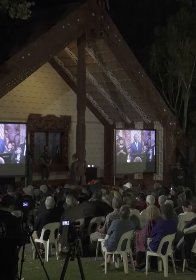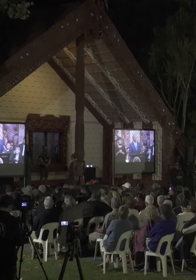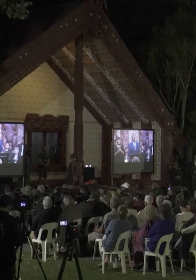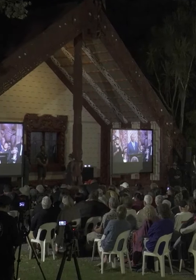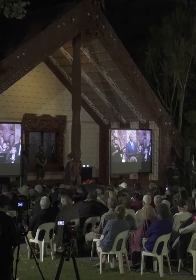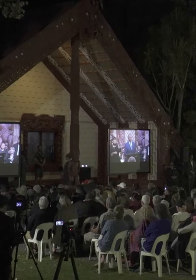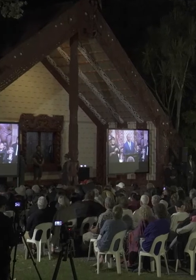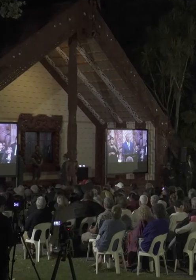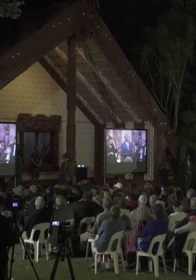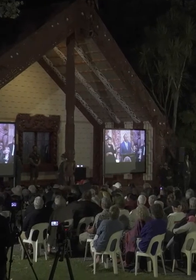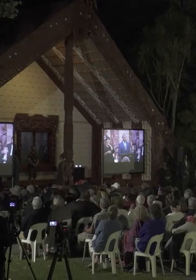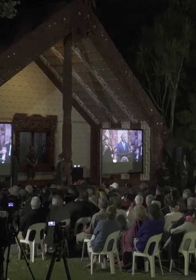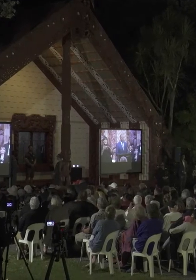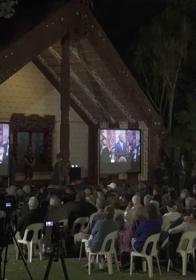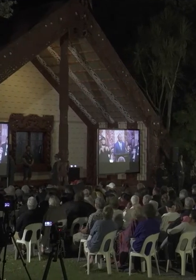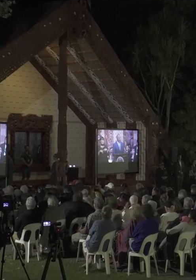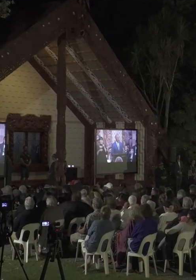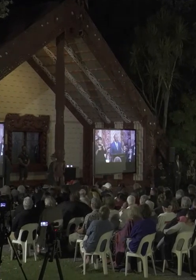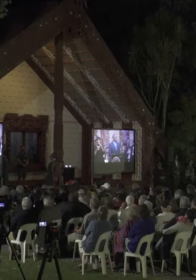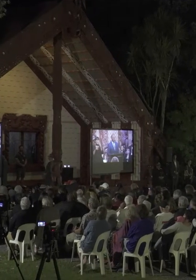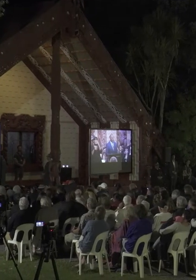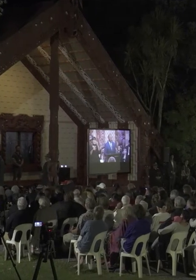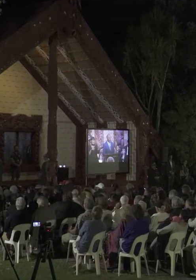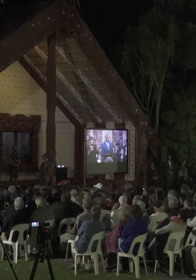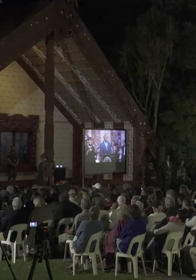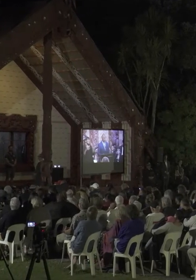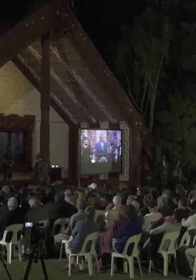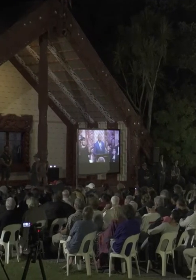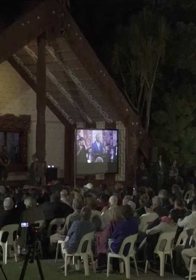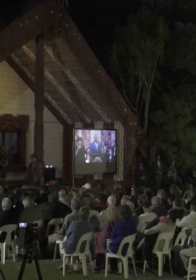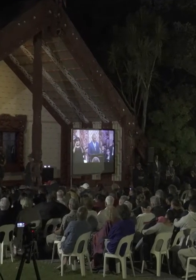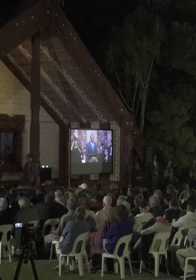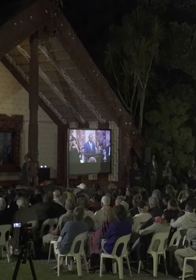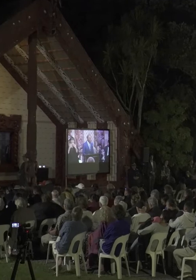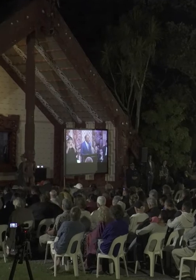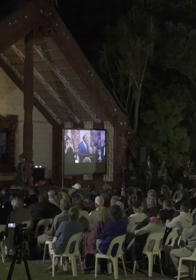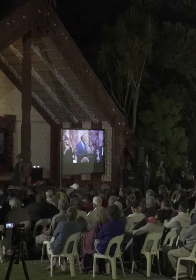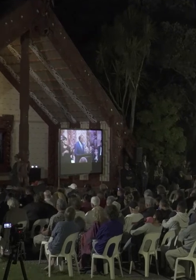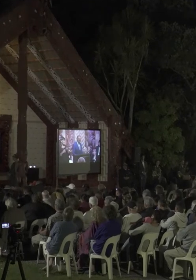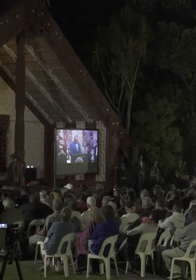7,300 days away. Nā reira, tēnā koutou, tēnā koutou, kia ora mai anō tātou.